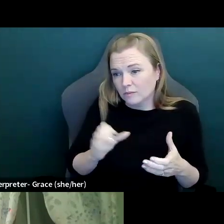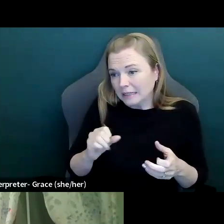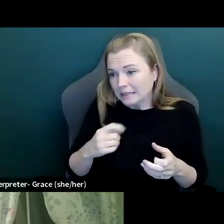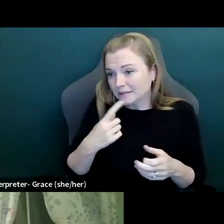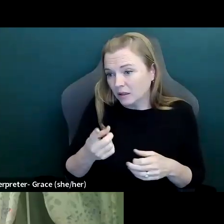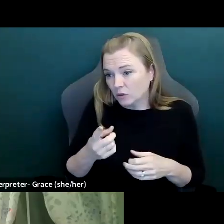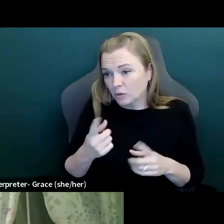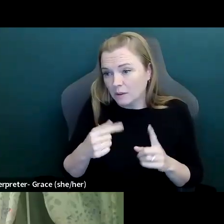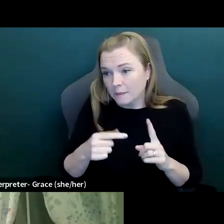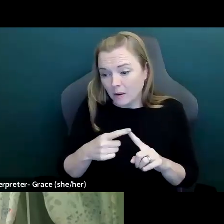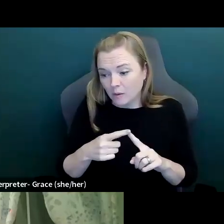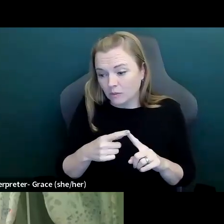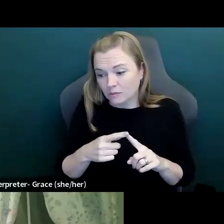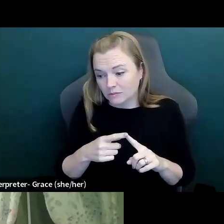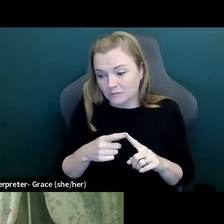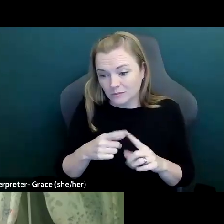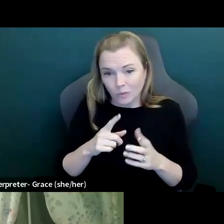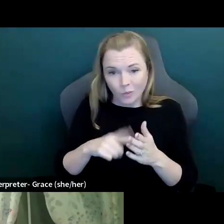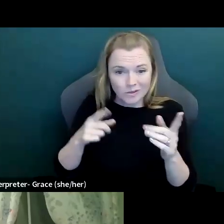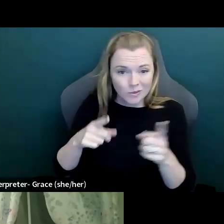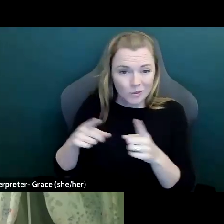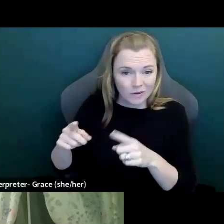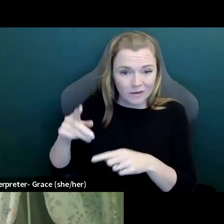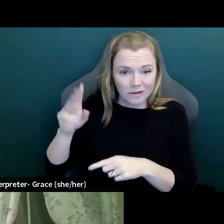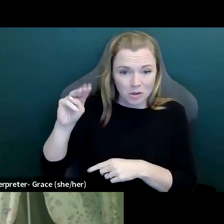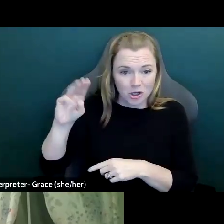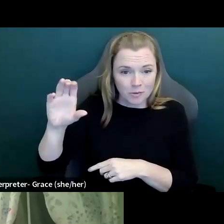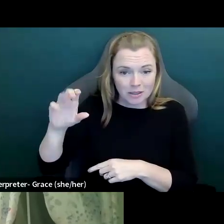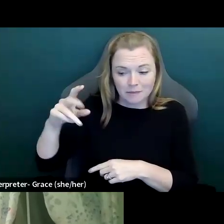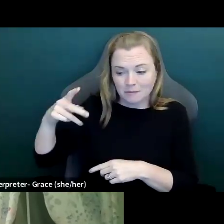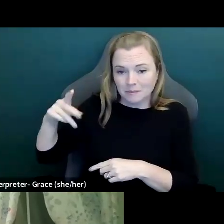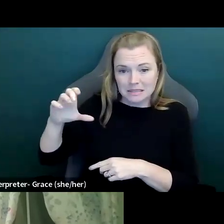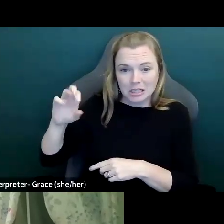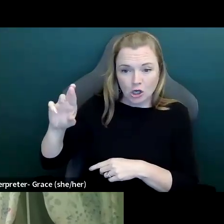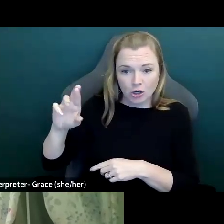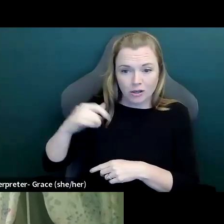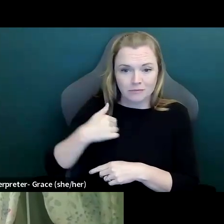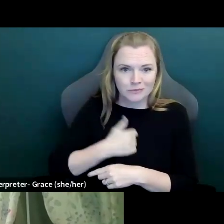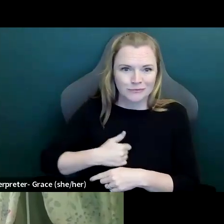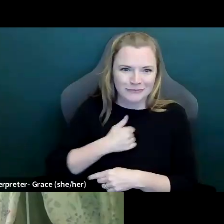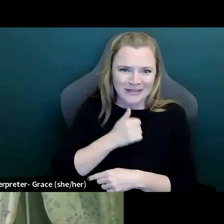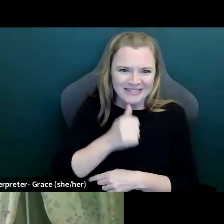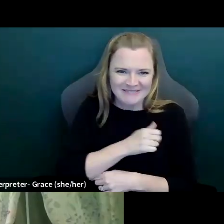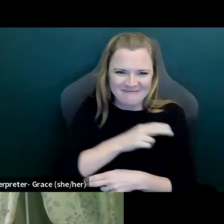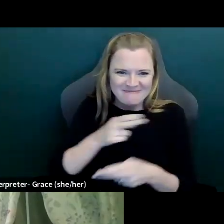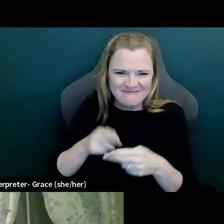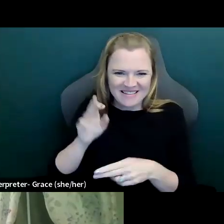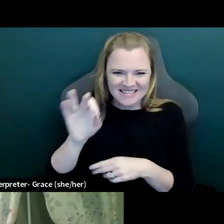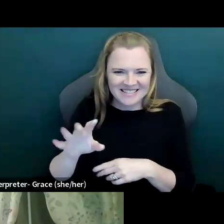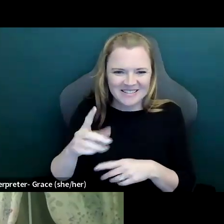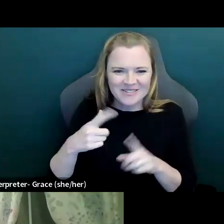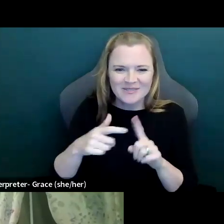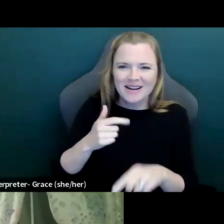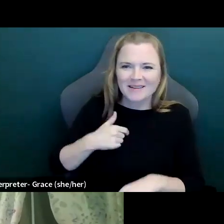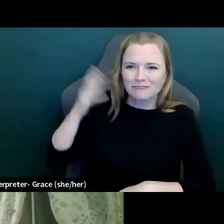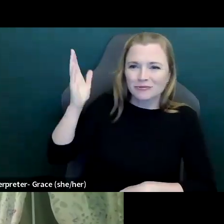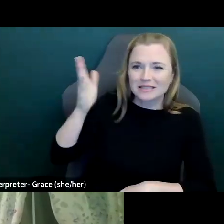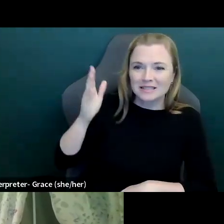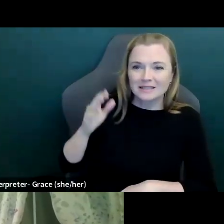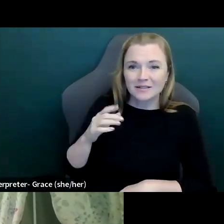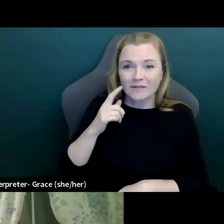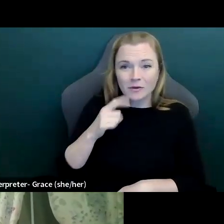in Montgomery County, of course, PCR, and I'm sorry that I didn't mention that when I was doing my presentation, but